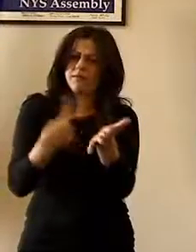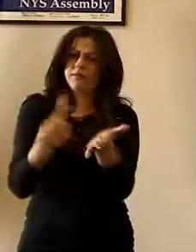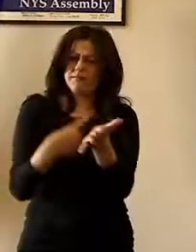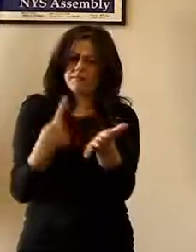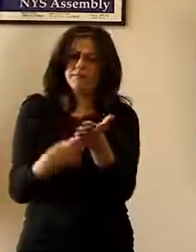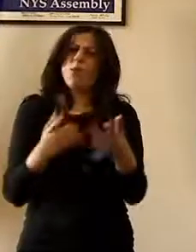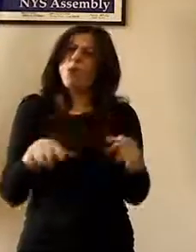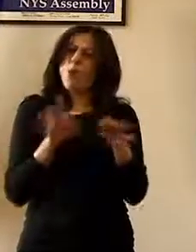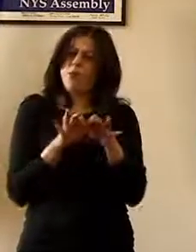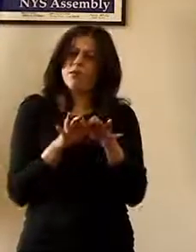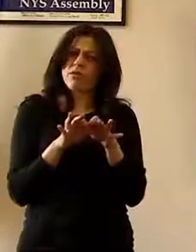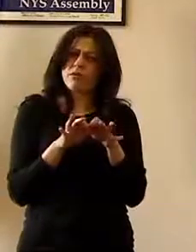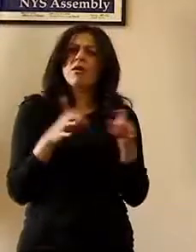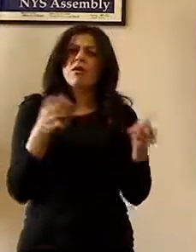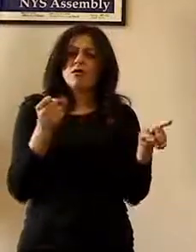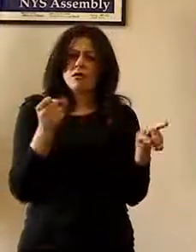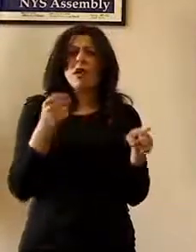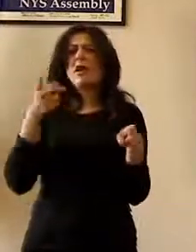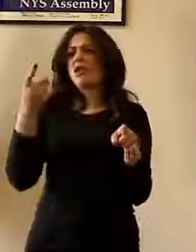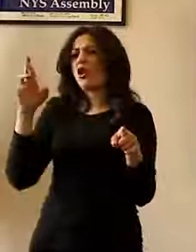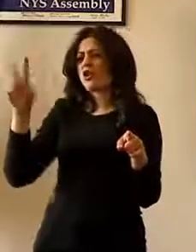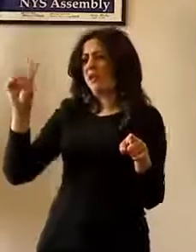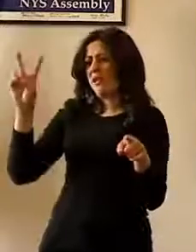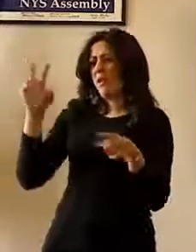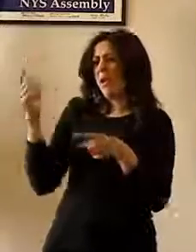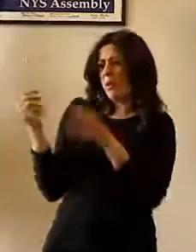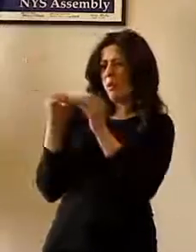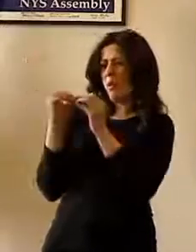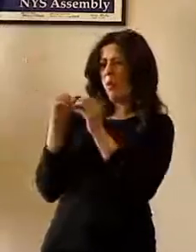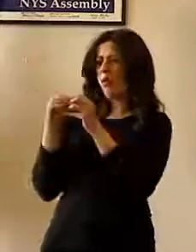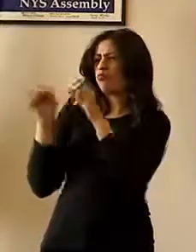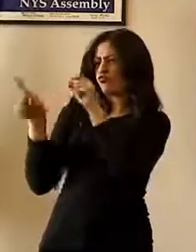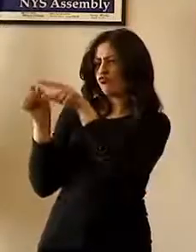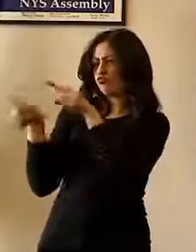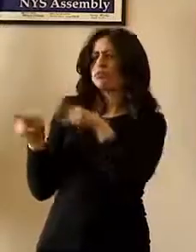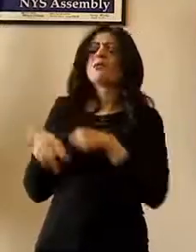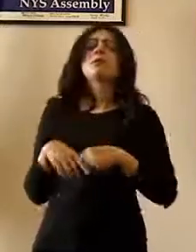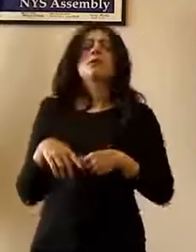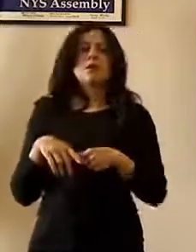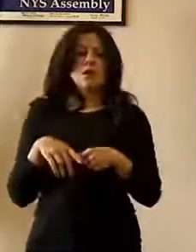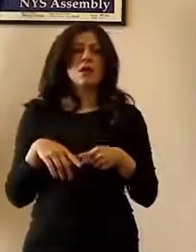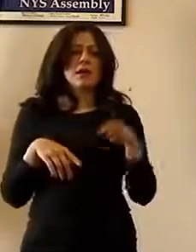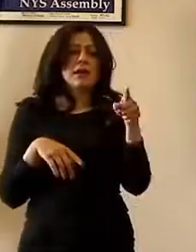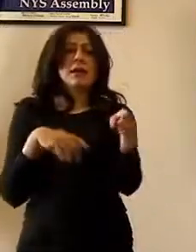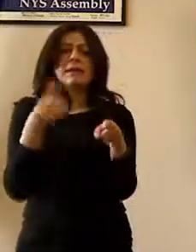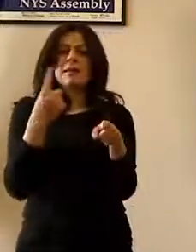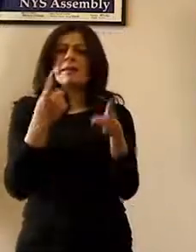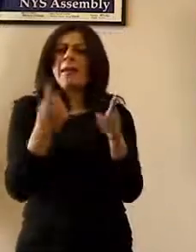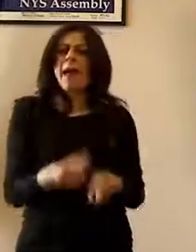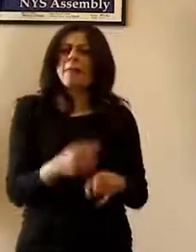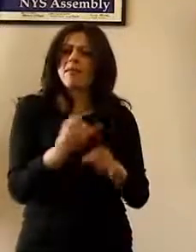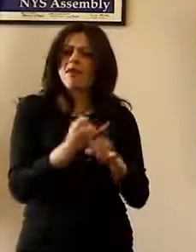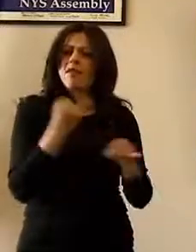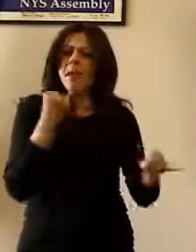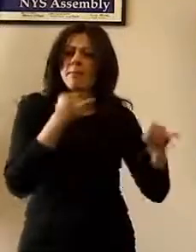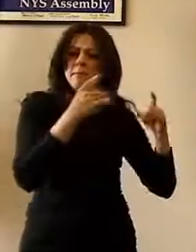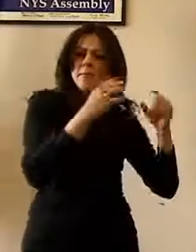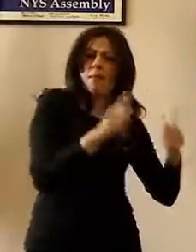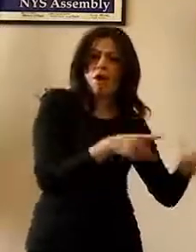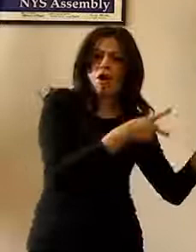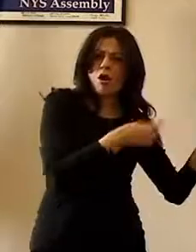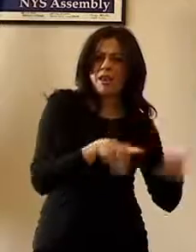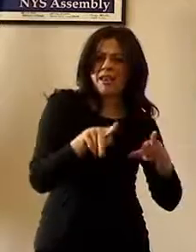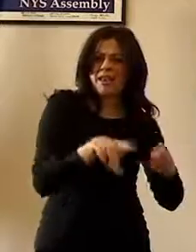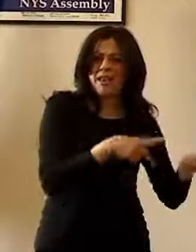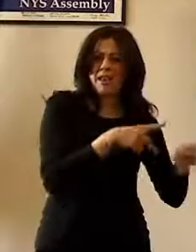degree, but I do want to hold Dr. V on for a moment. It's a result to an incident that was an off-campus party